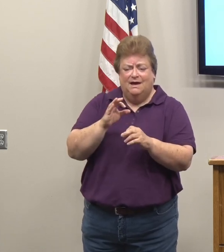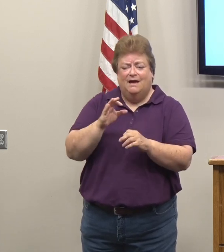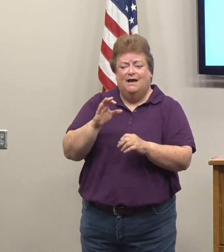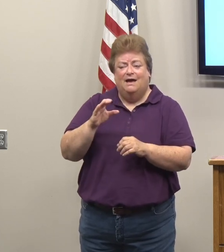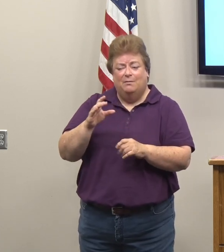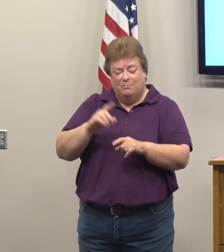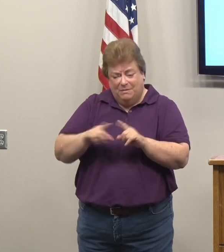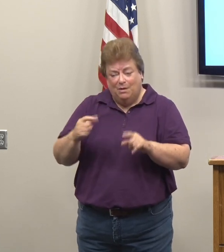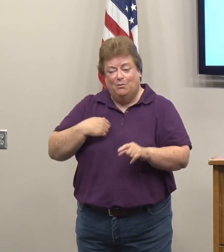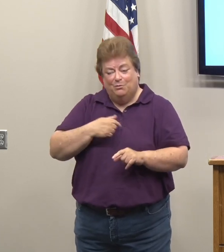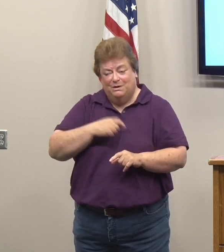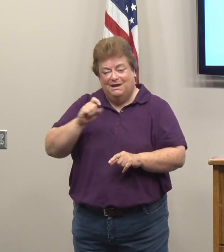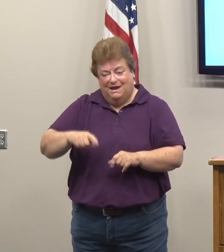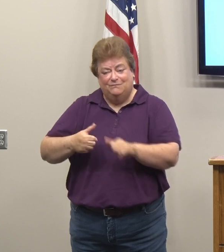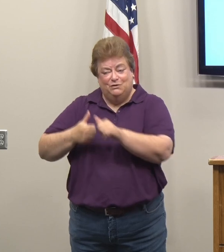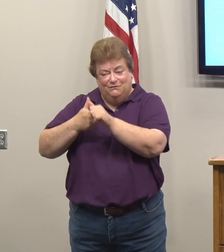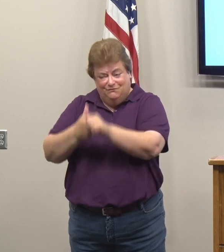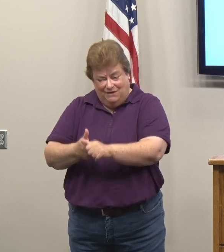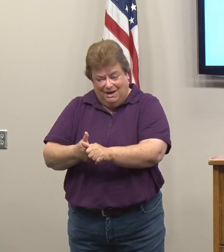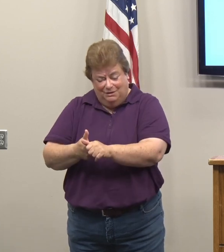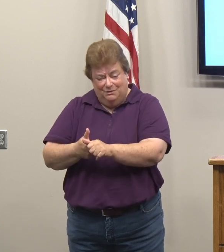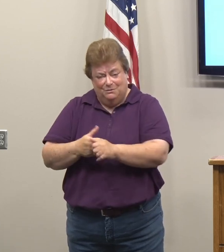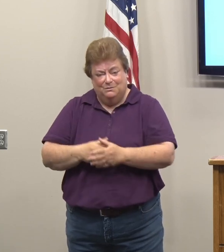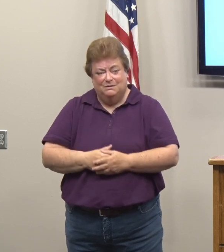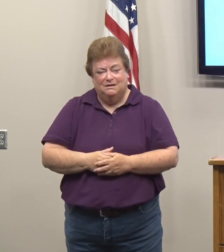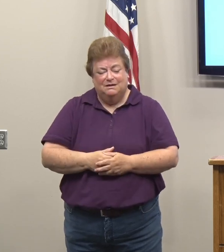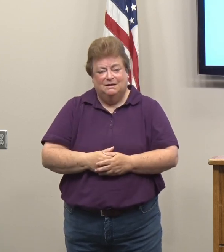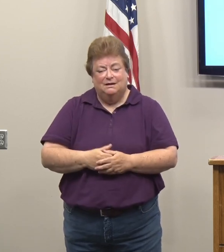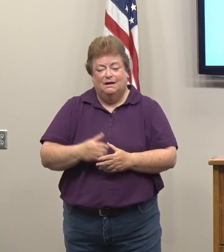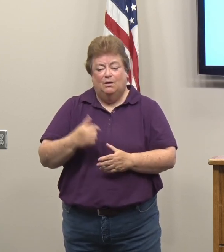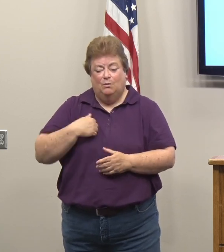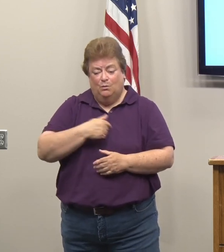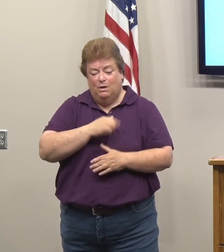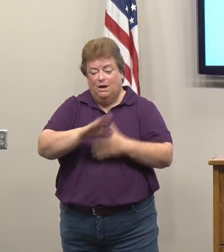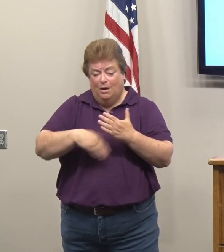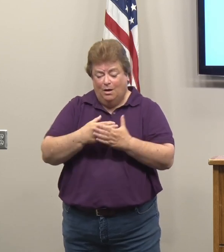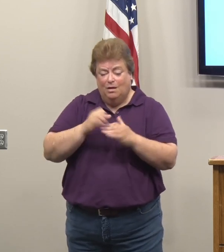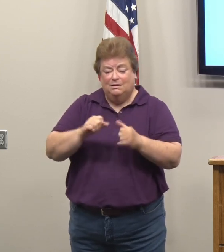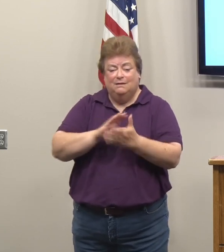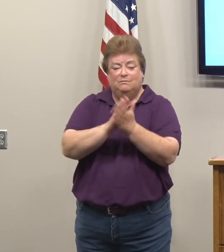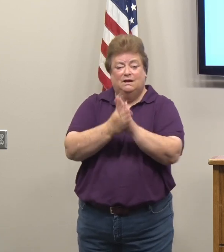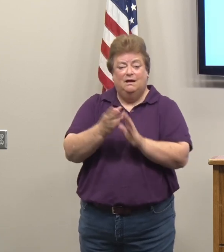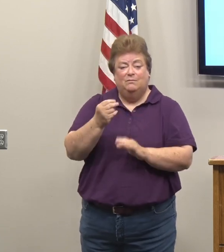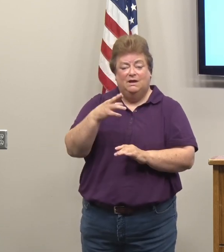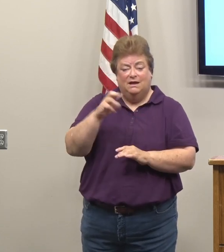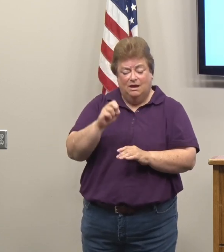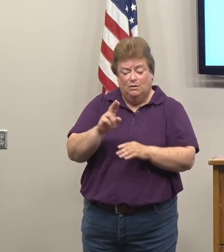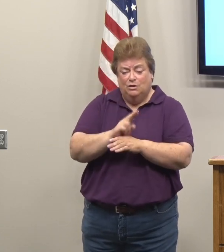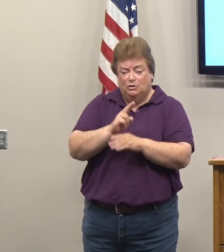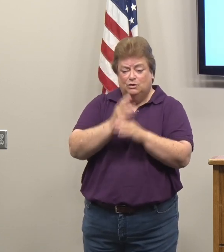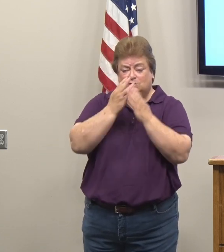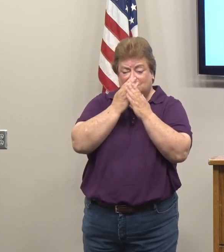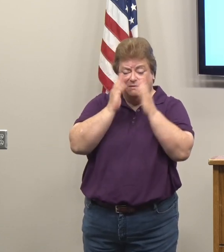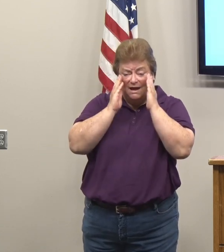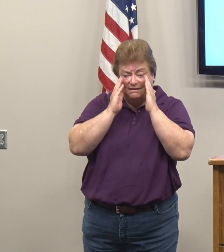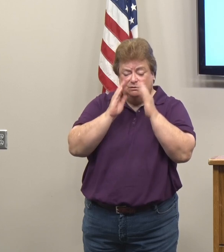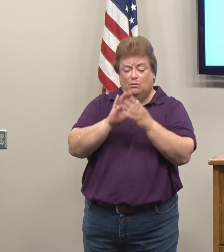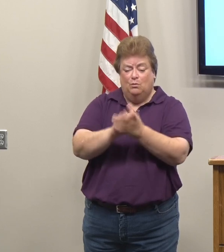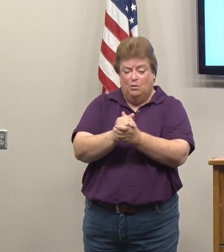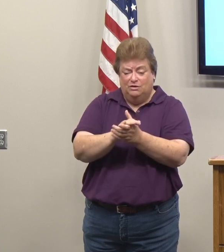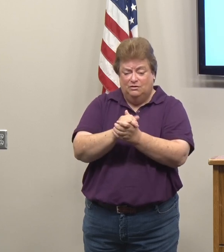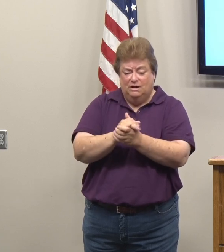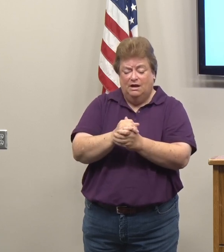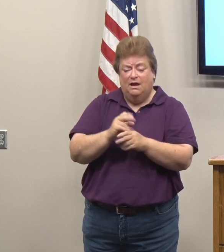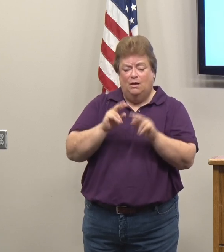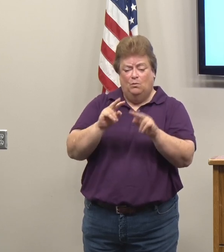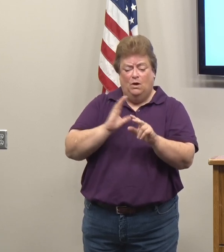them. This is a moment when every single one of us can be a hero by wearing masks, washing our hands, and watching